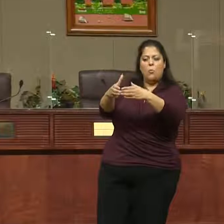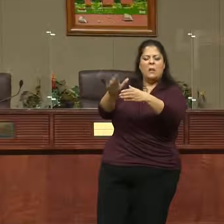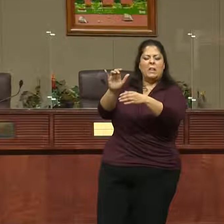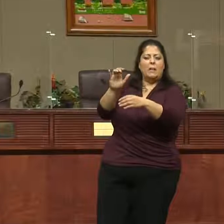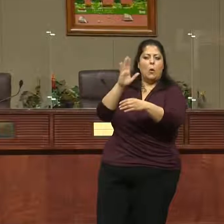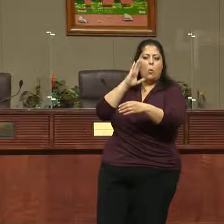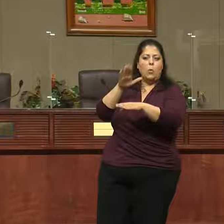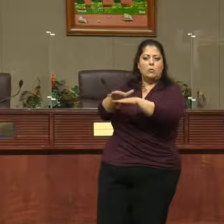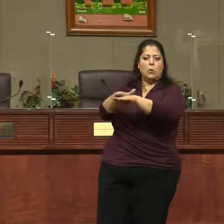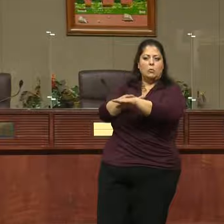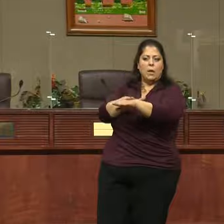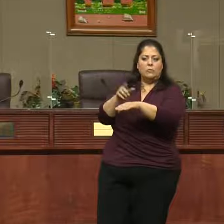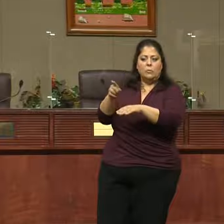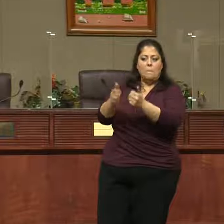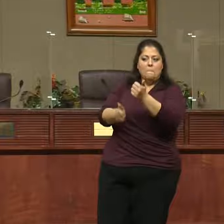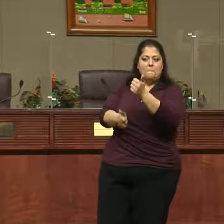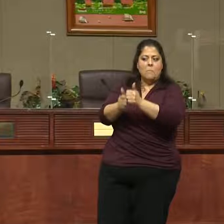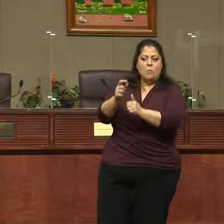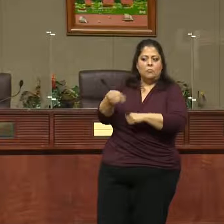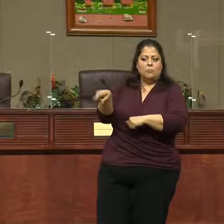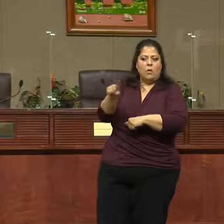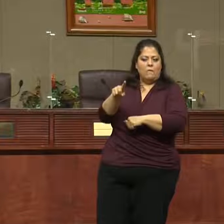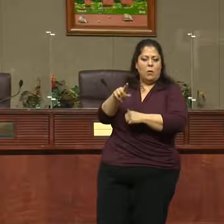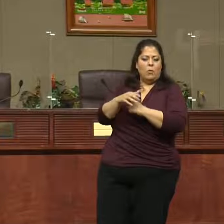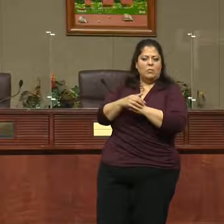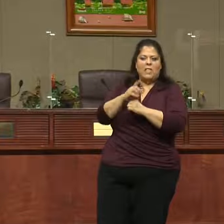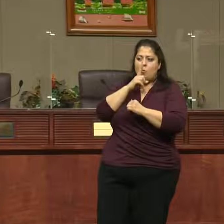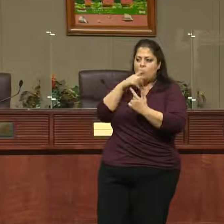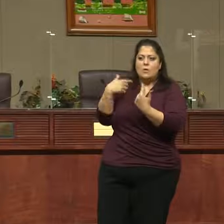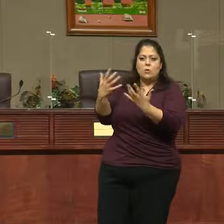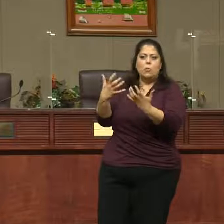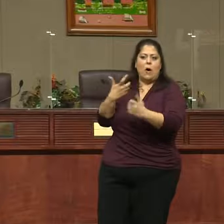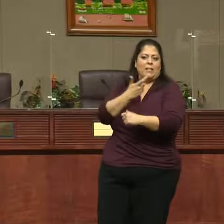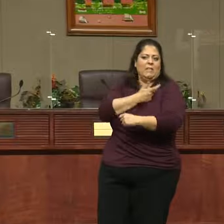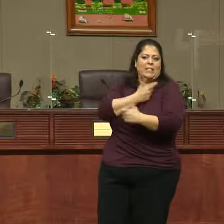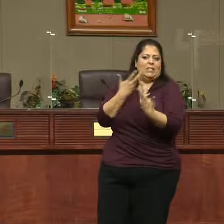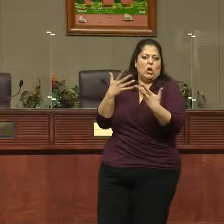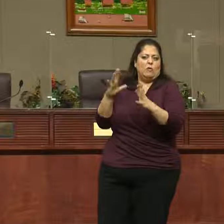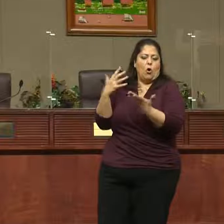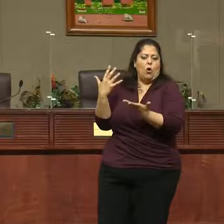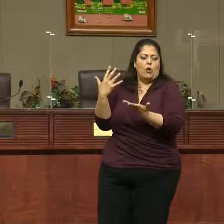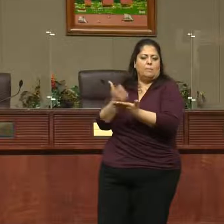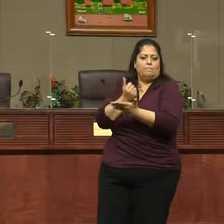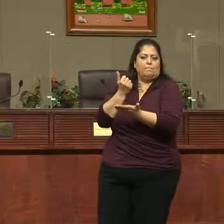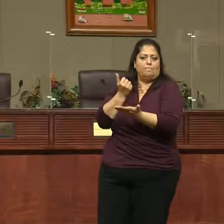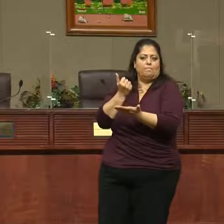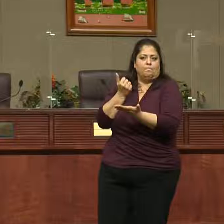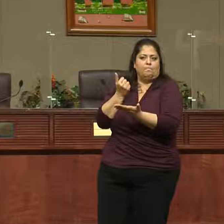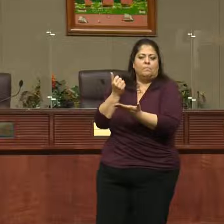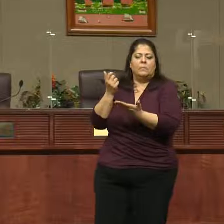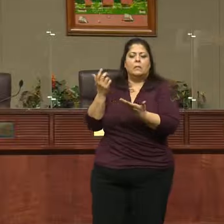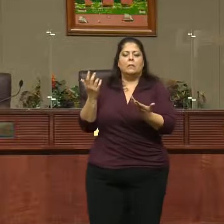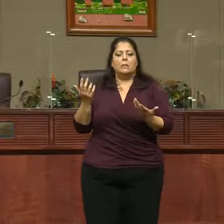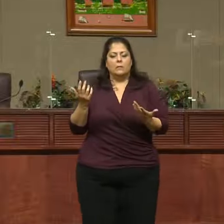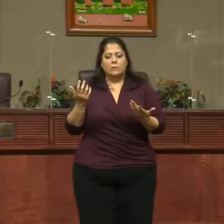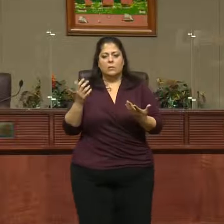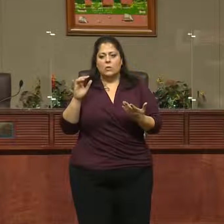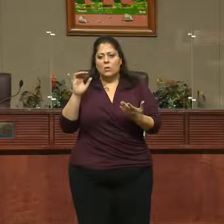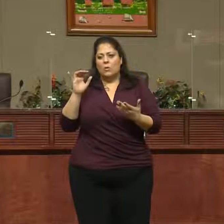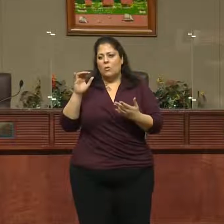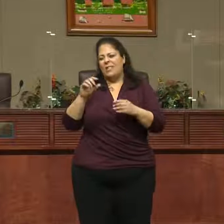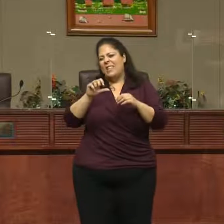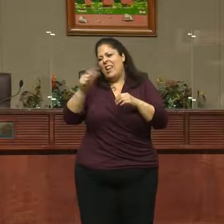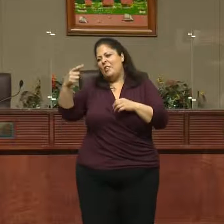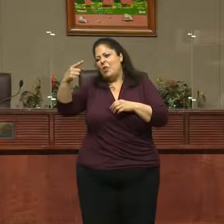gotten all of those that have the first half that really want the vaccine. And so there are other groups that will make a little bit longer to make